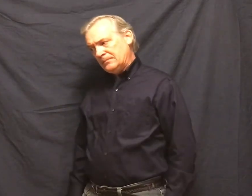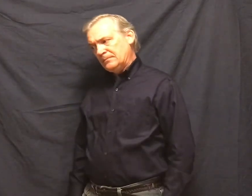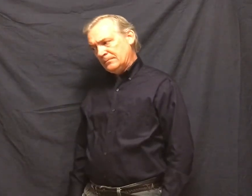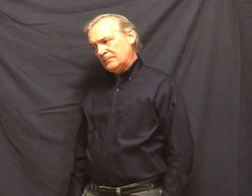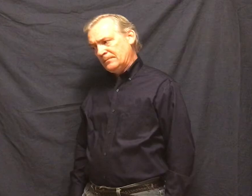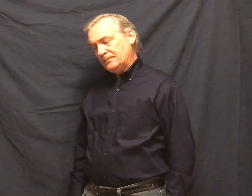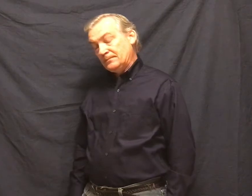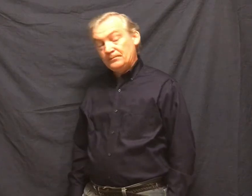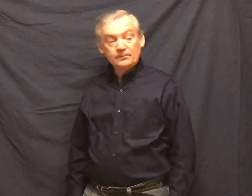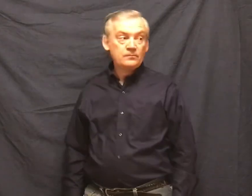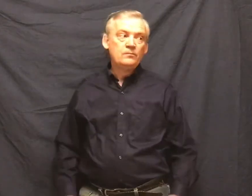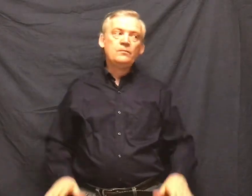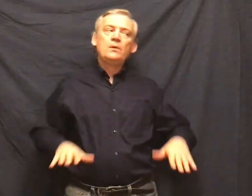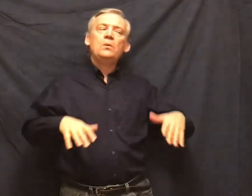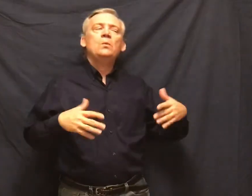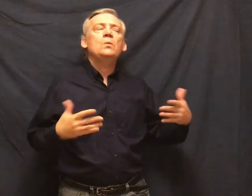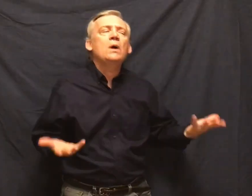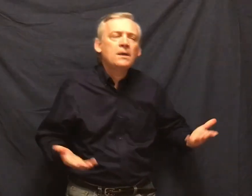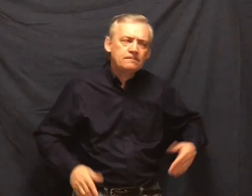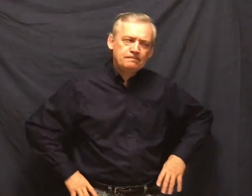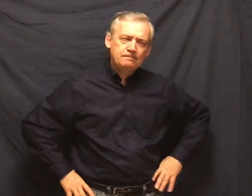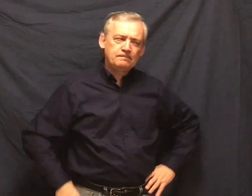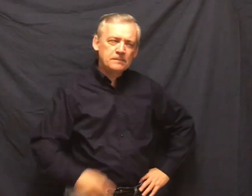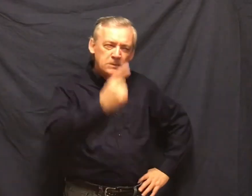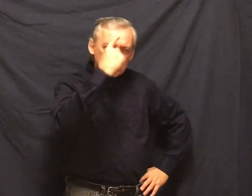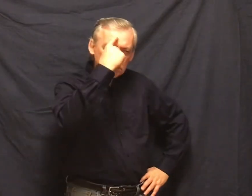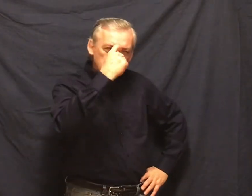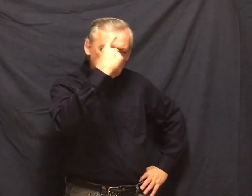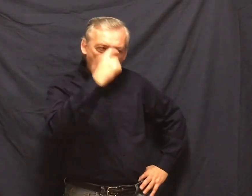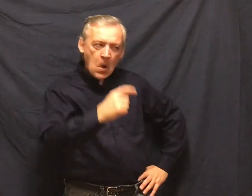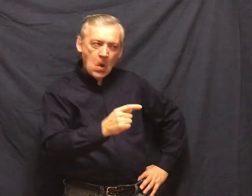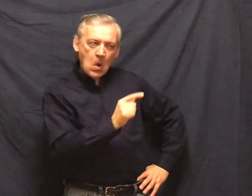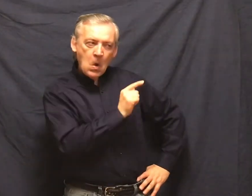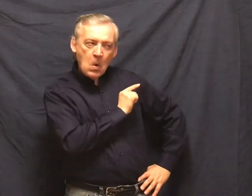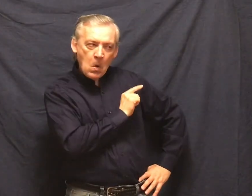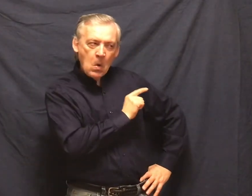Well, just suppose he don't come back. What'll you do then?